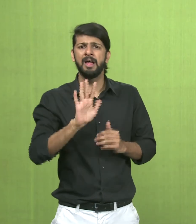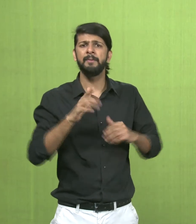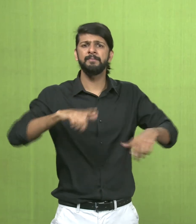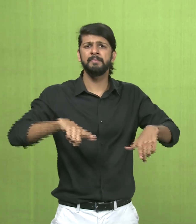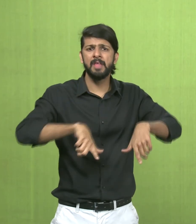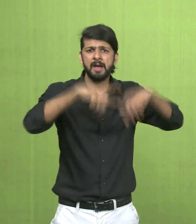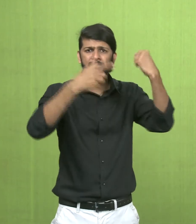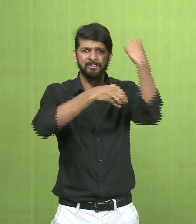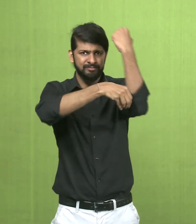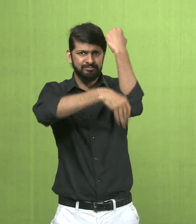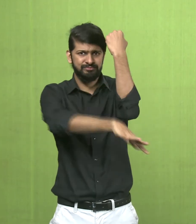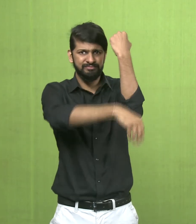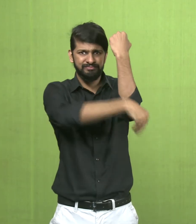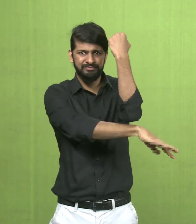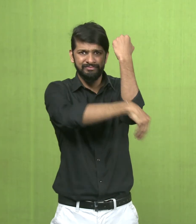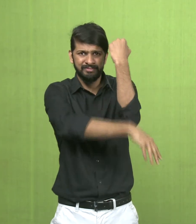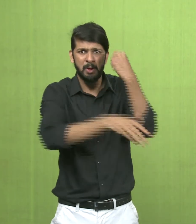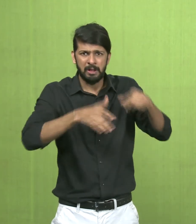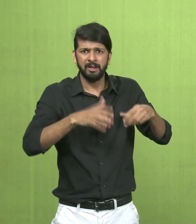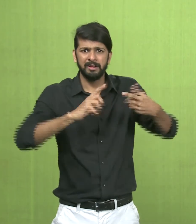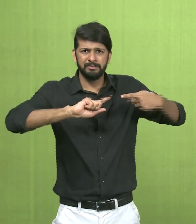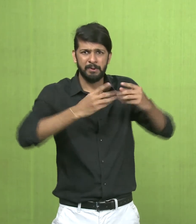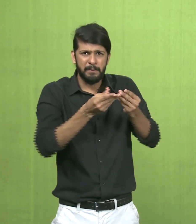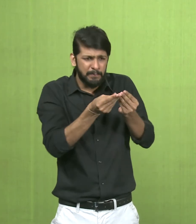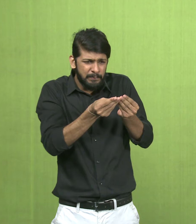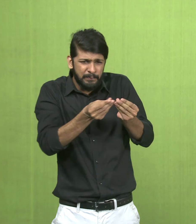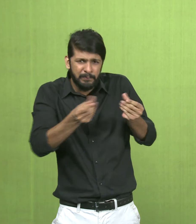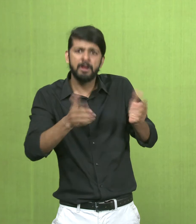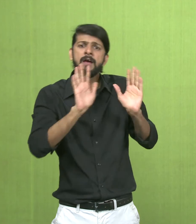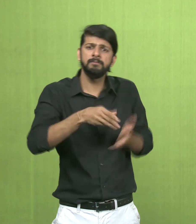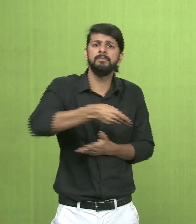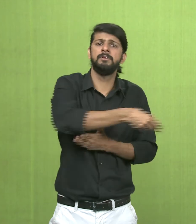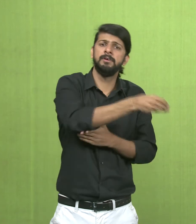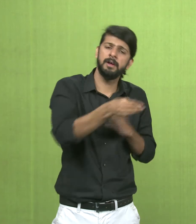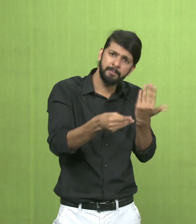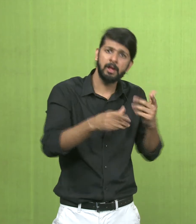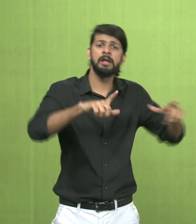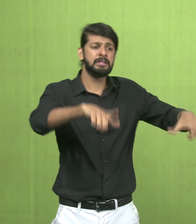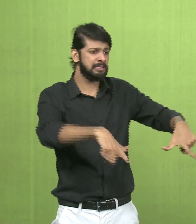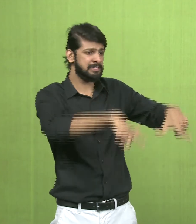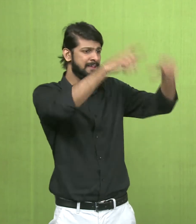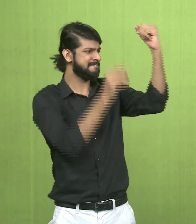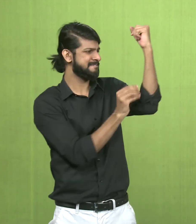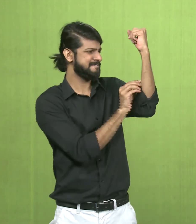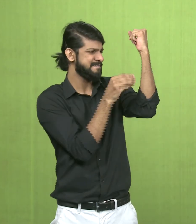for rangoli. Also, powdered roots and